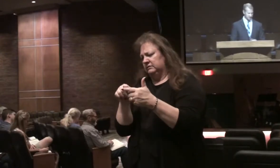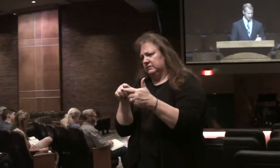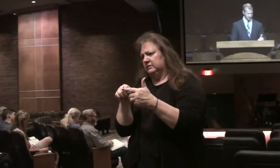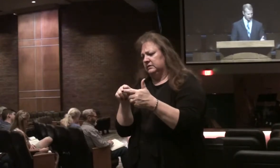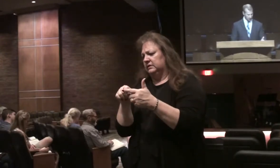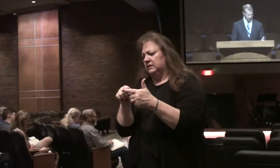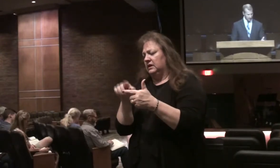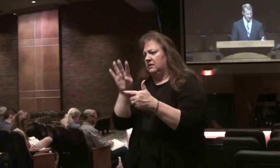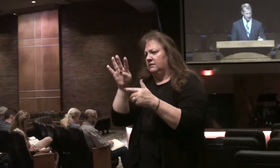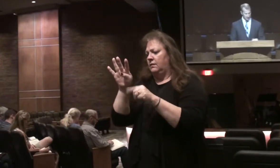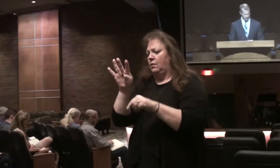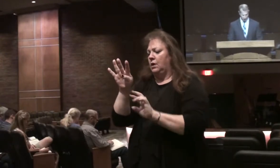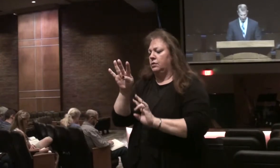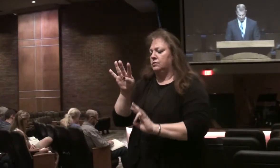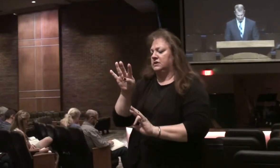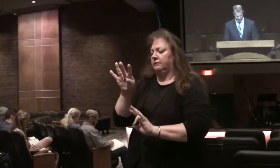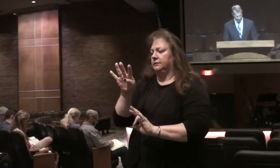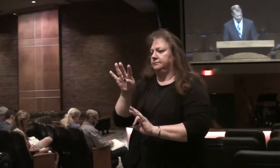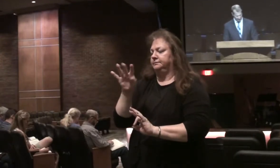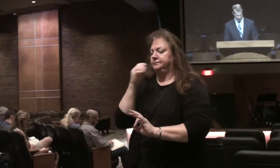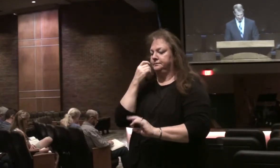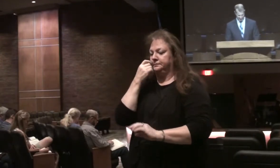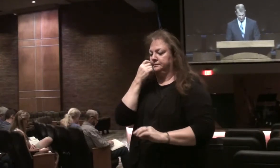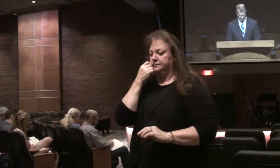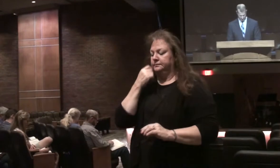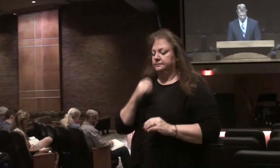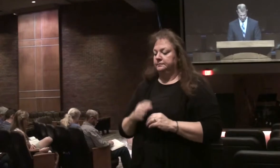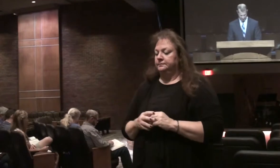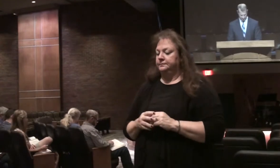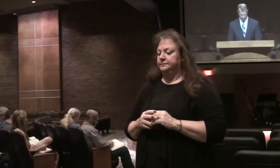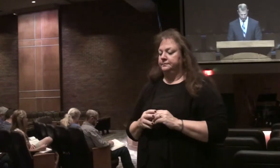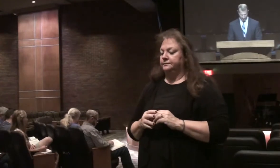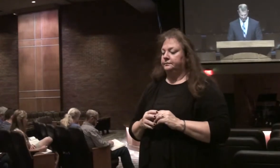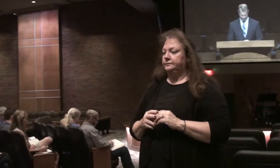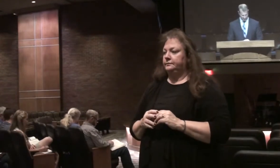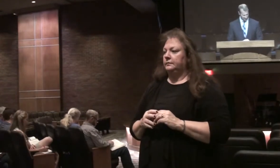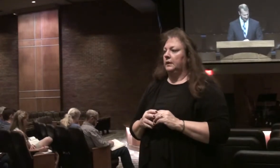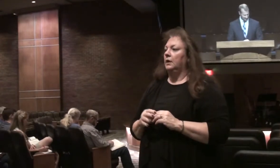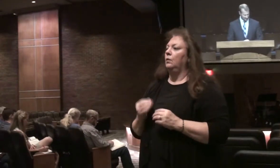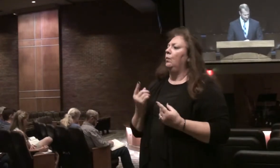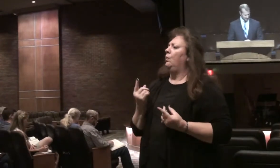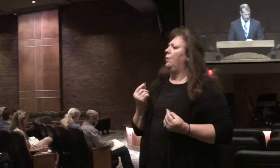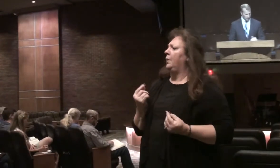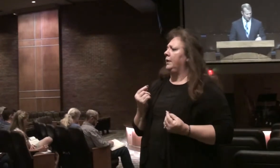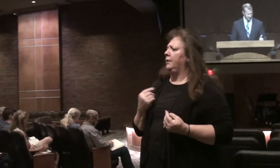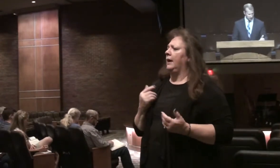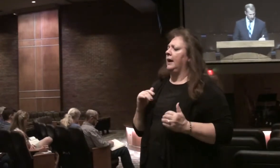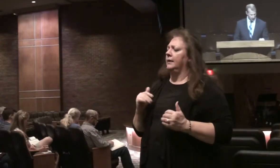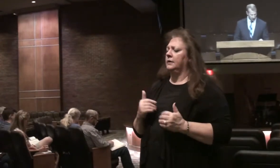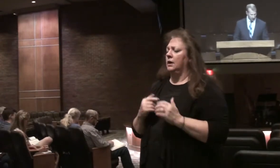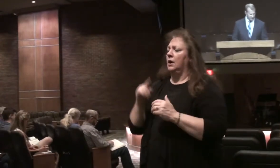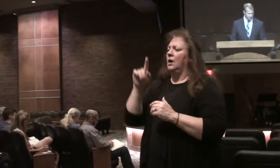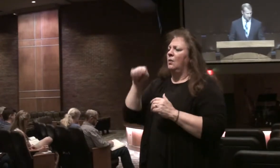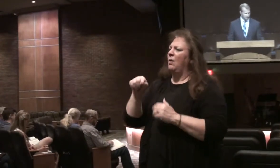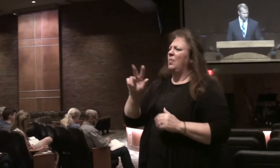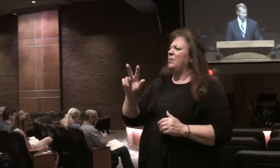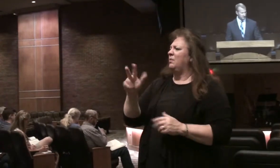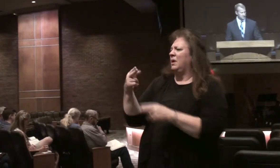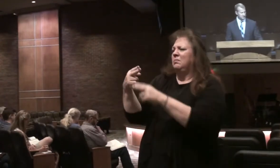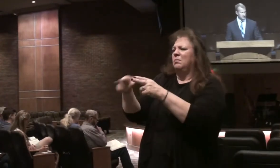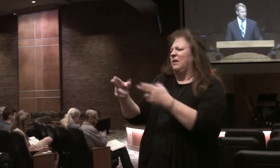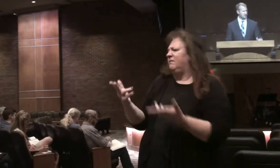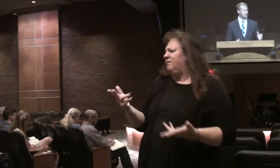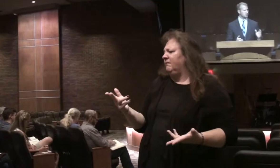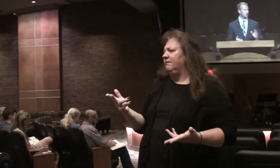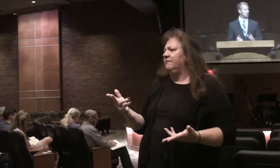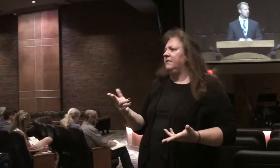middle section, verse 4, to really the beginning of verse 8, the practice of love. But verse 1 through 3, just briefly